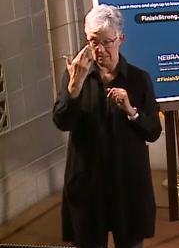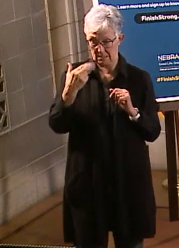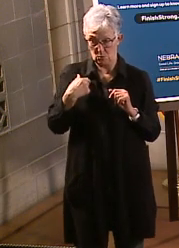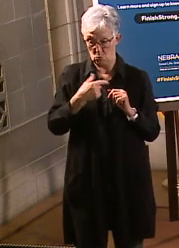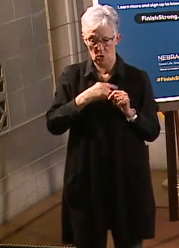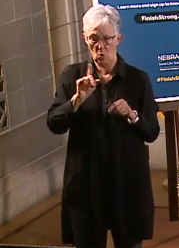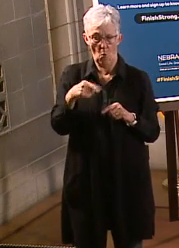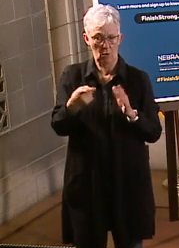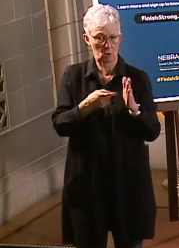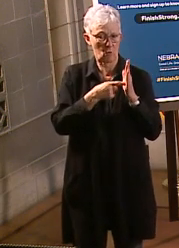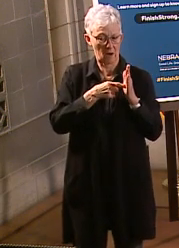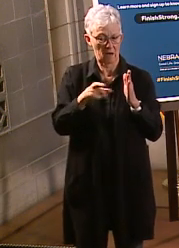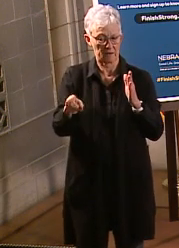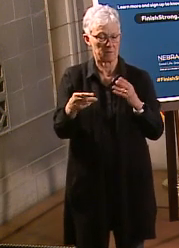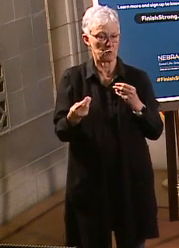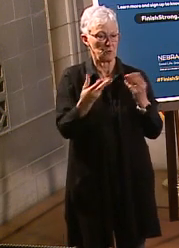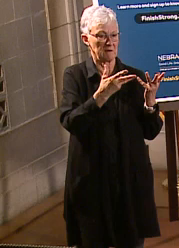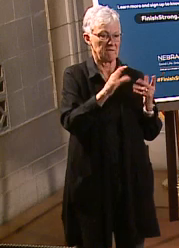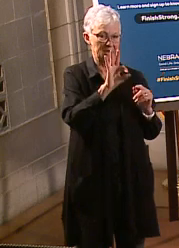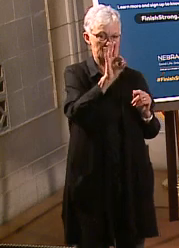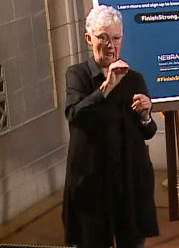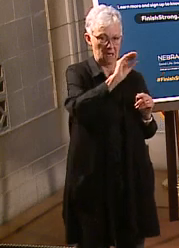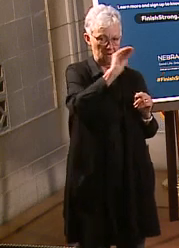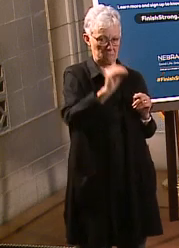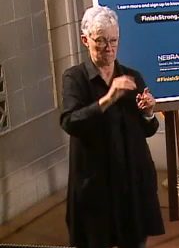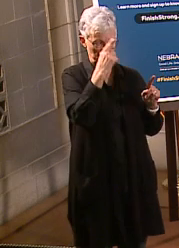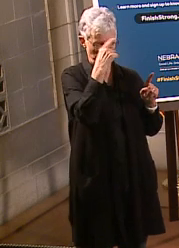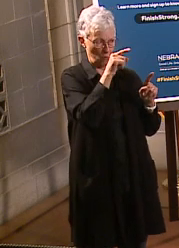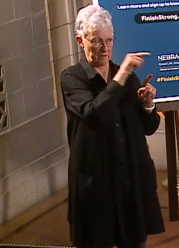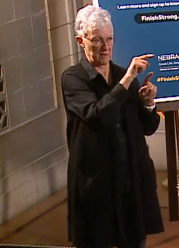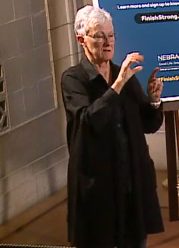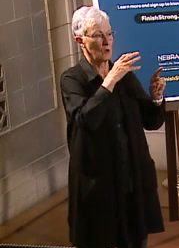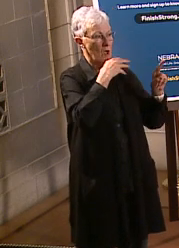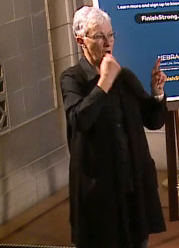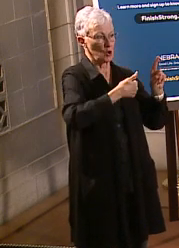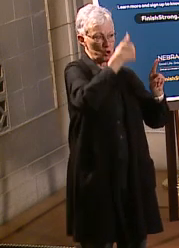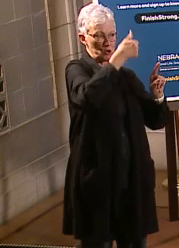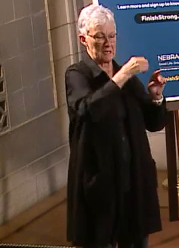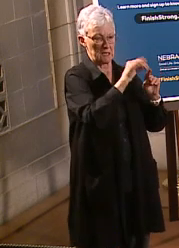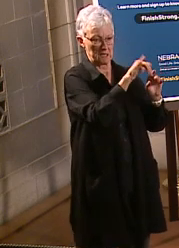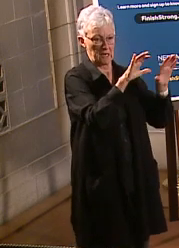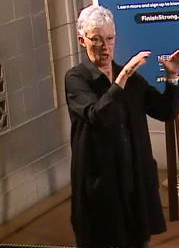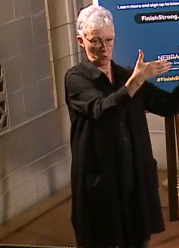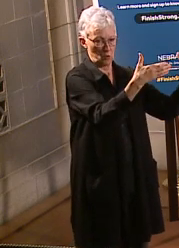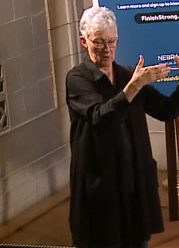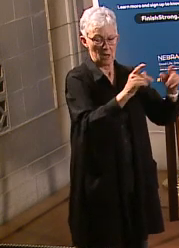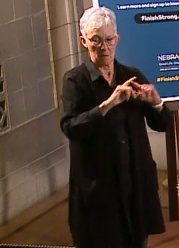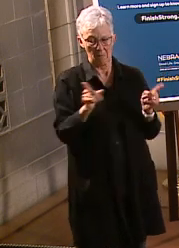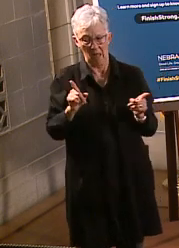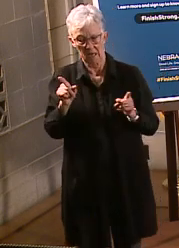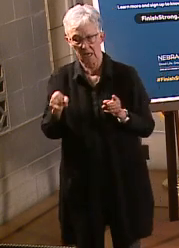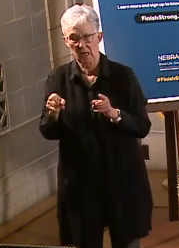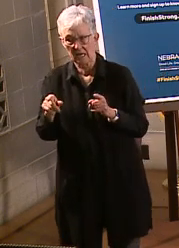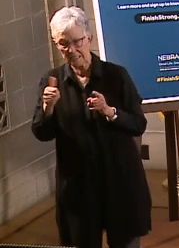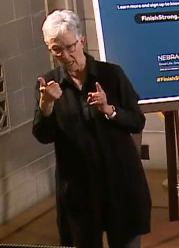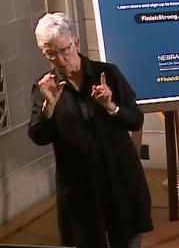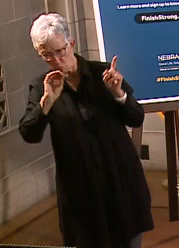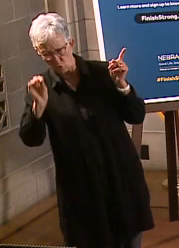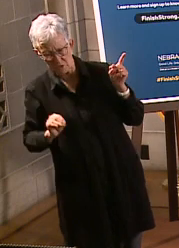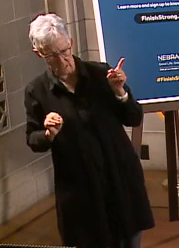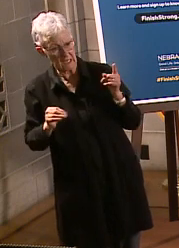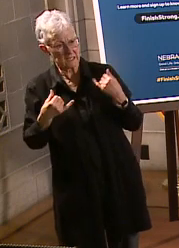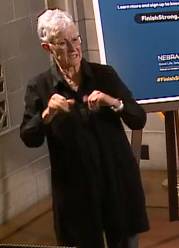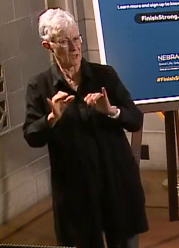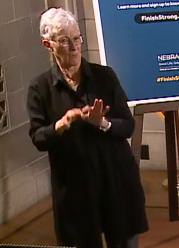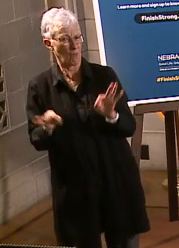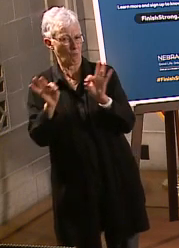that, doing that vaccine. Understanding, so for example, if you look at healthcare workers, keeping our healthcare workers is important to keeping other